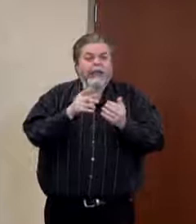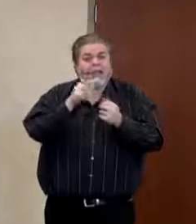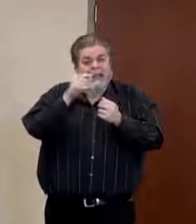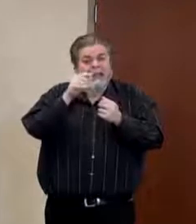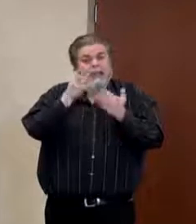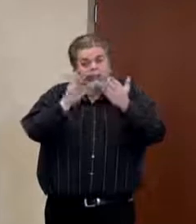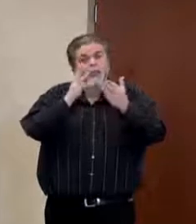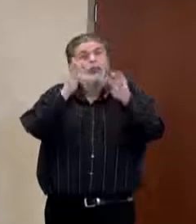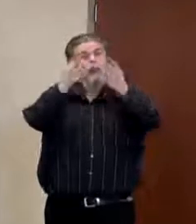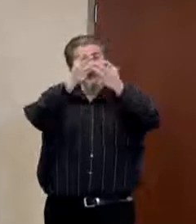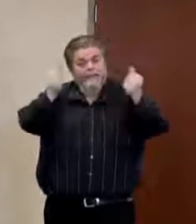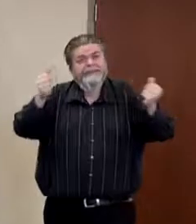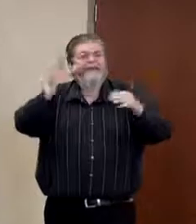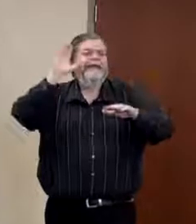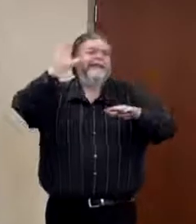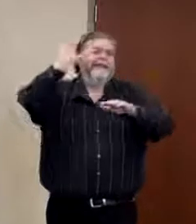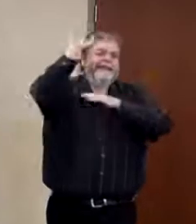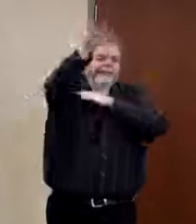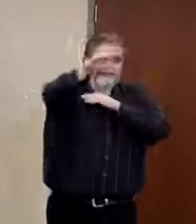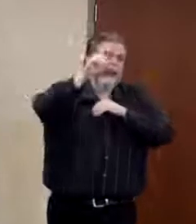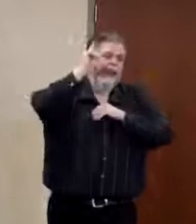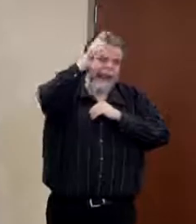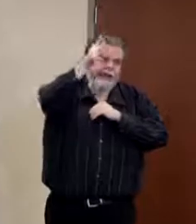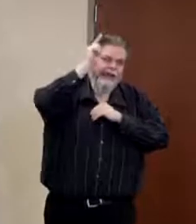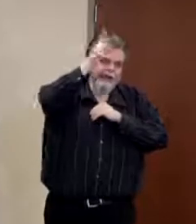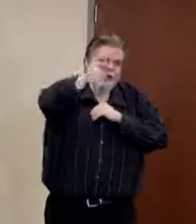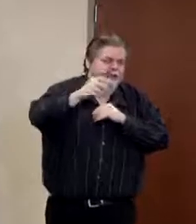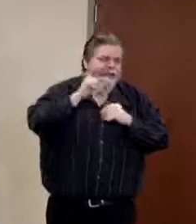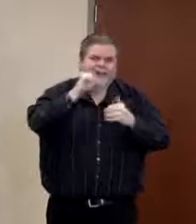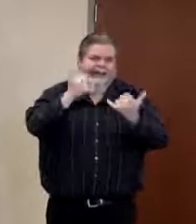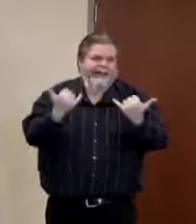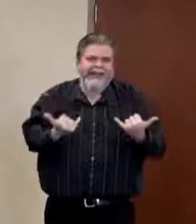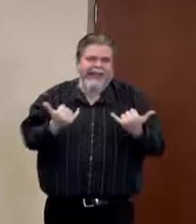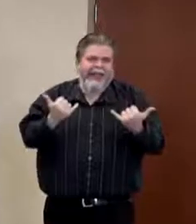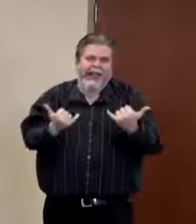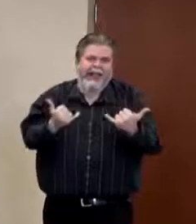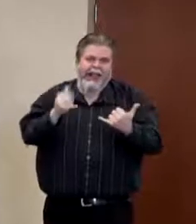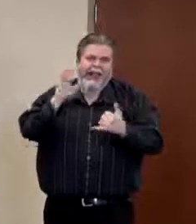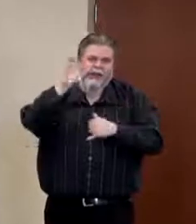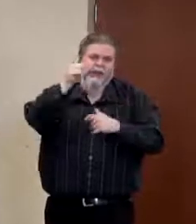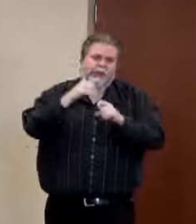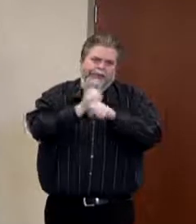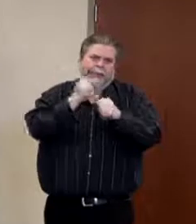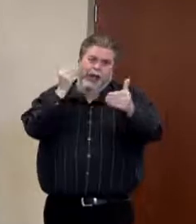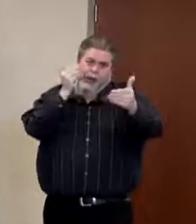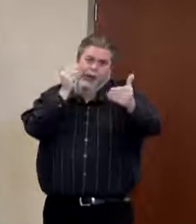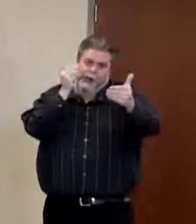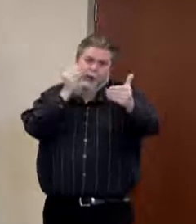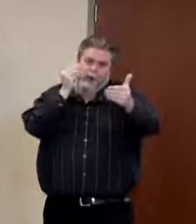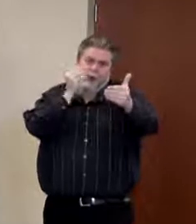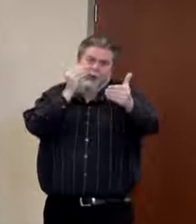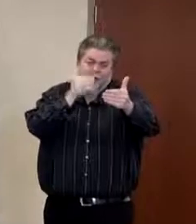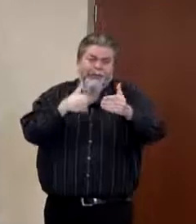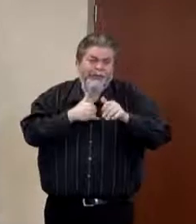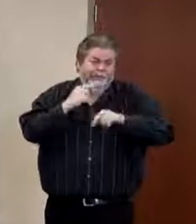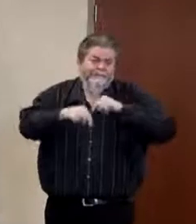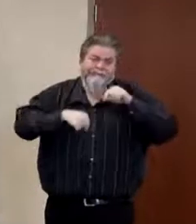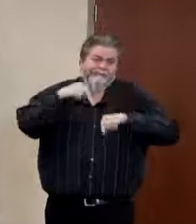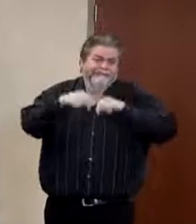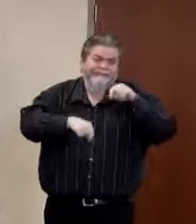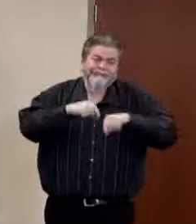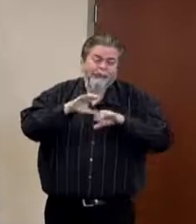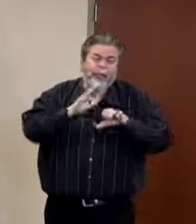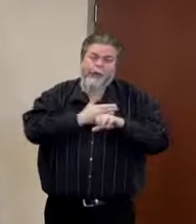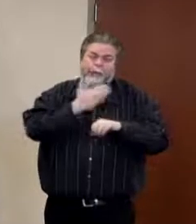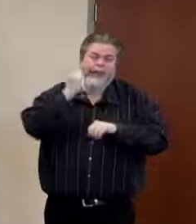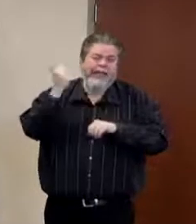it's still a long ways away. And we still can't see it. So we're just running. We're running hard right now, and we're doing our best. People